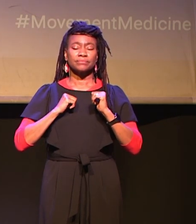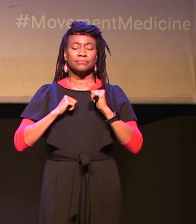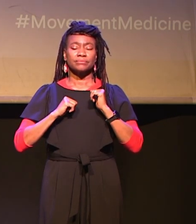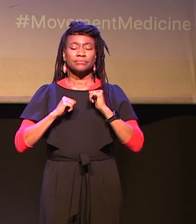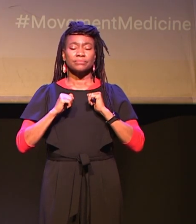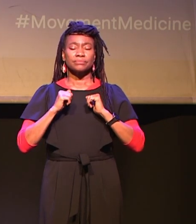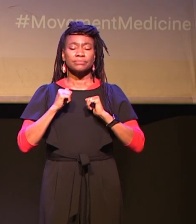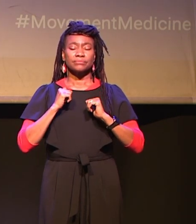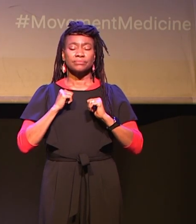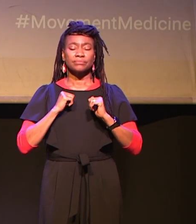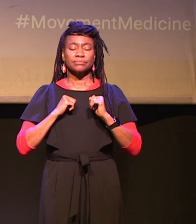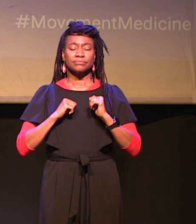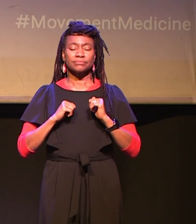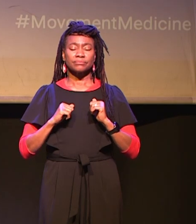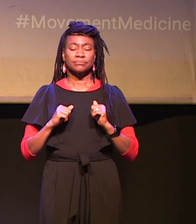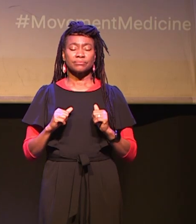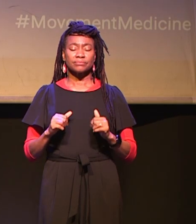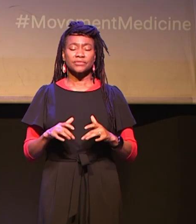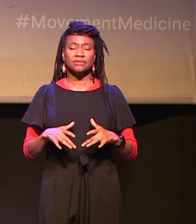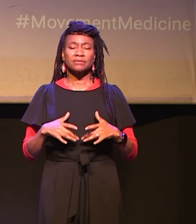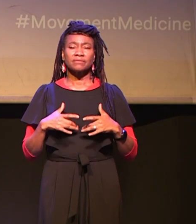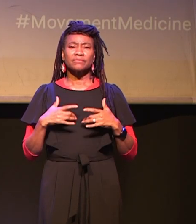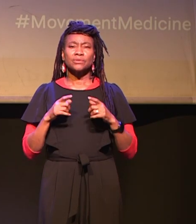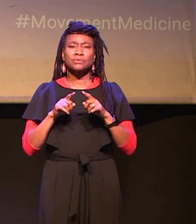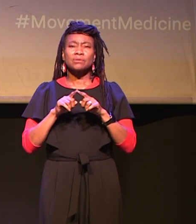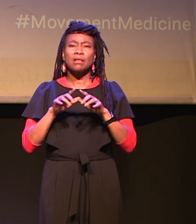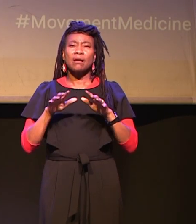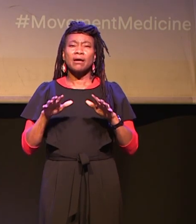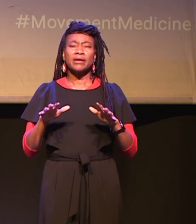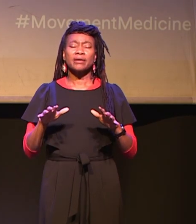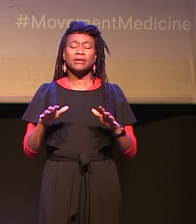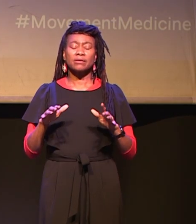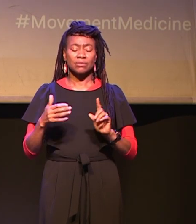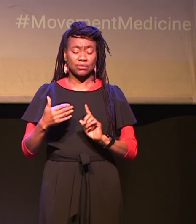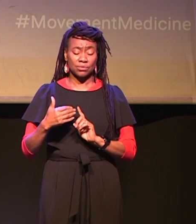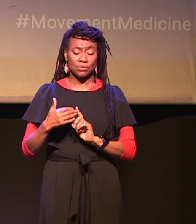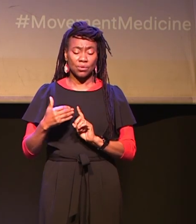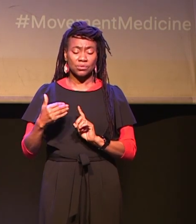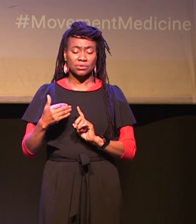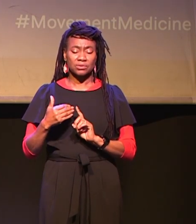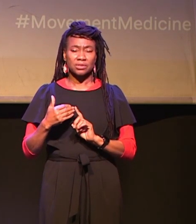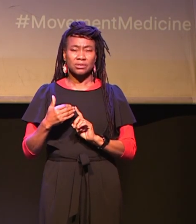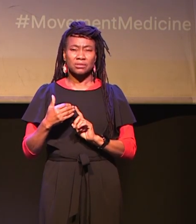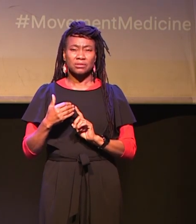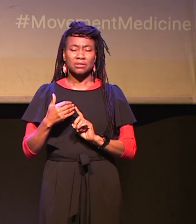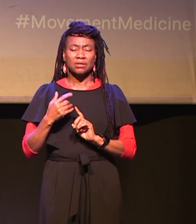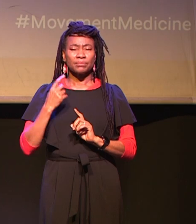Notice how you do that, what it feels like, and where it's hard. And we don't have to force it, just get curious.